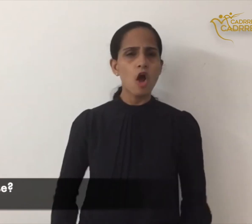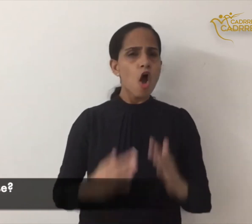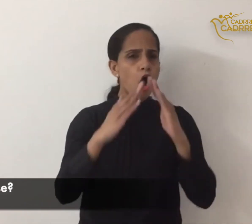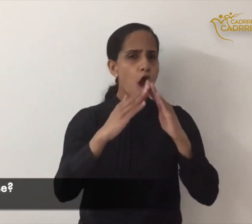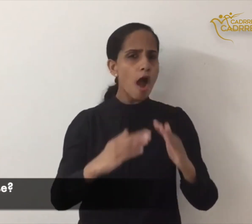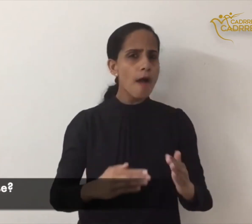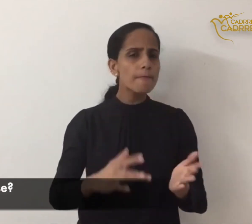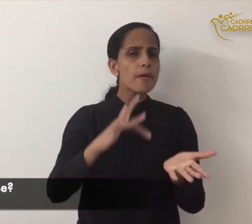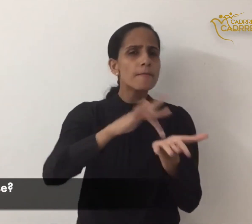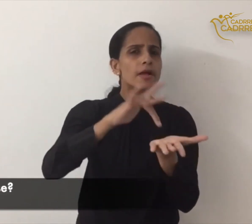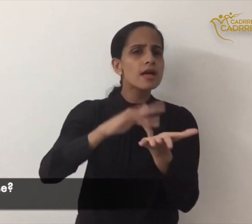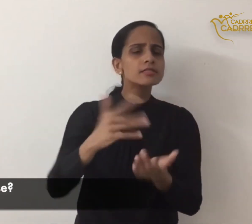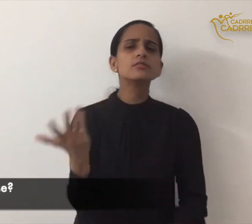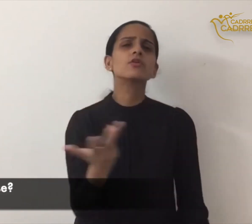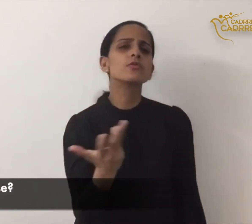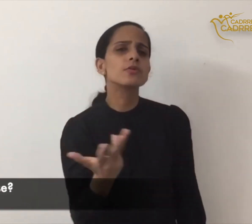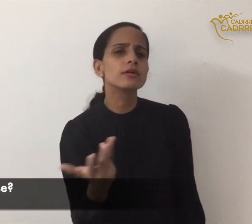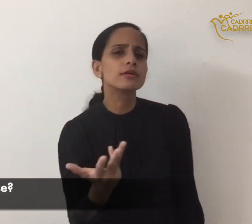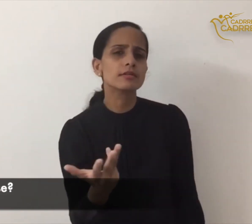Where is your house?